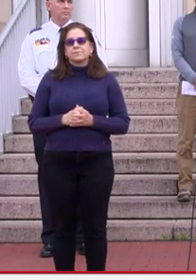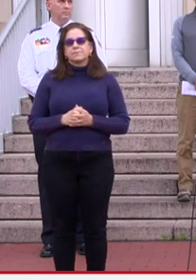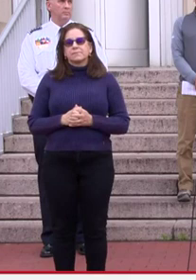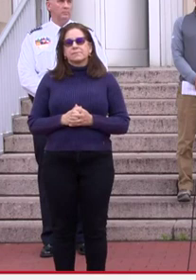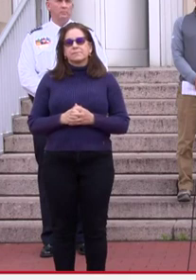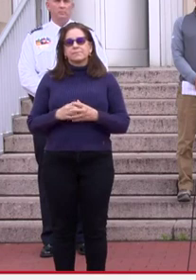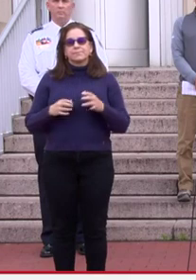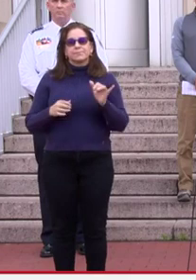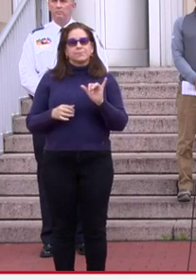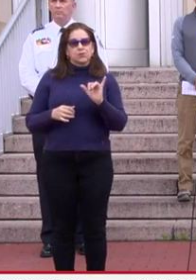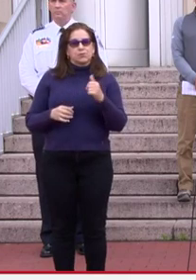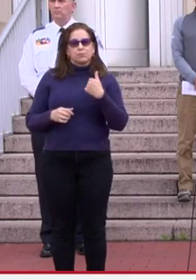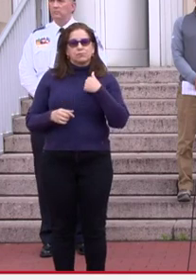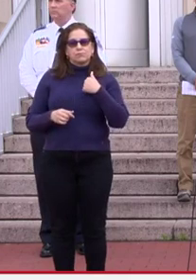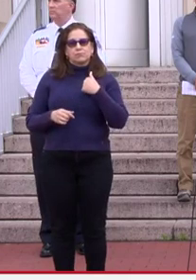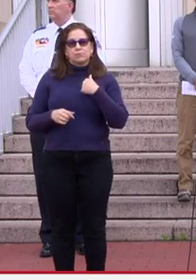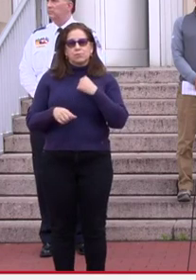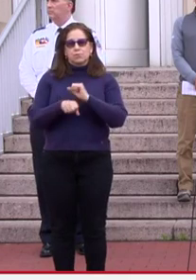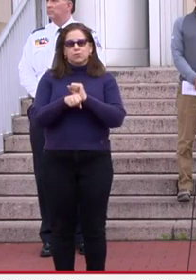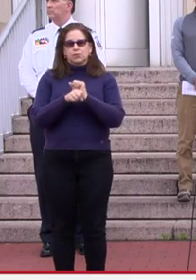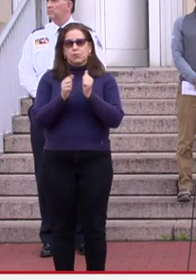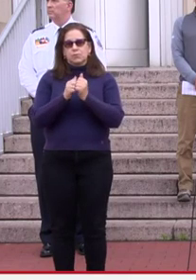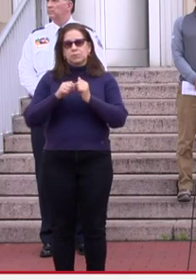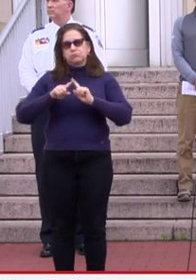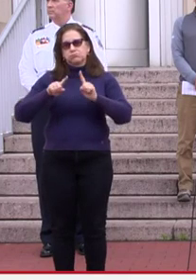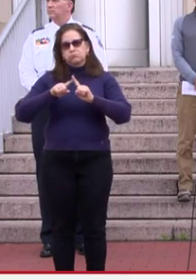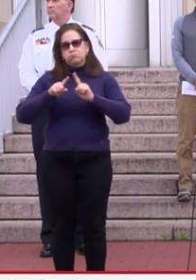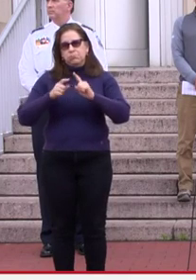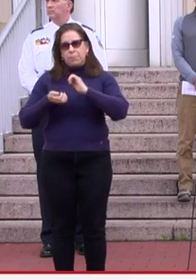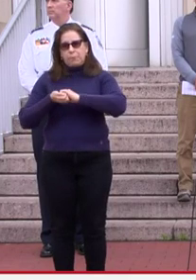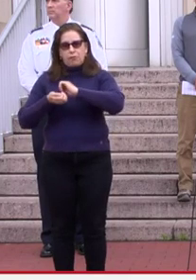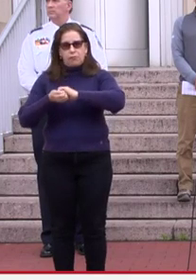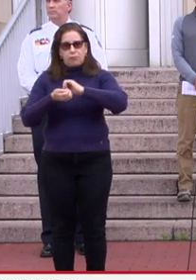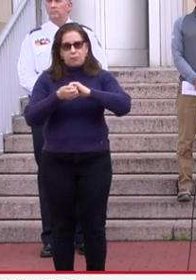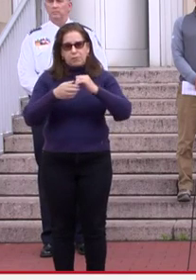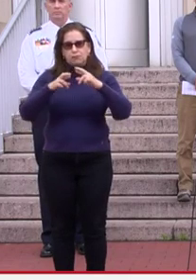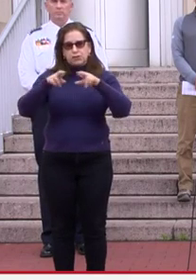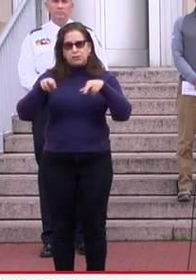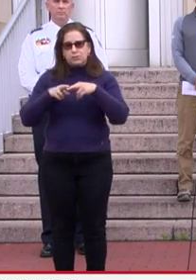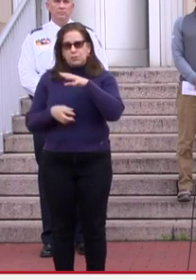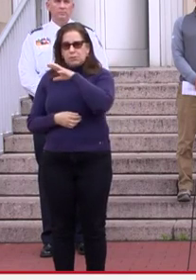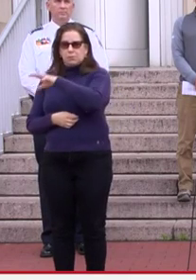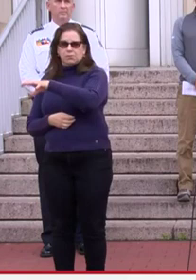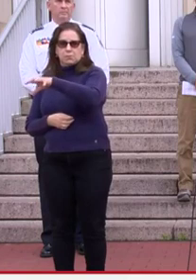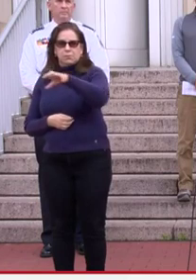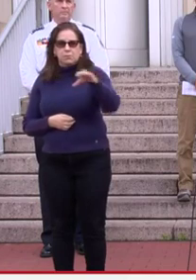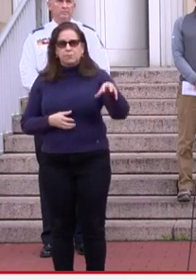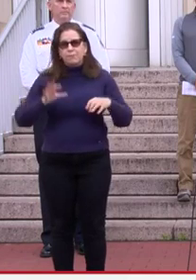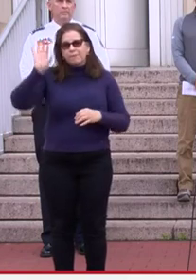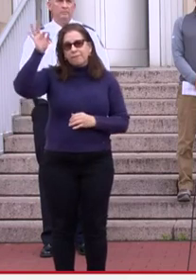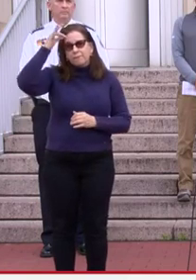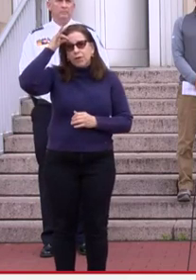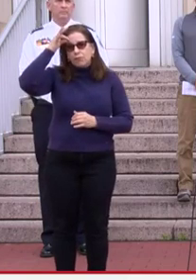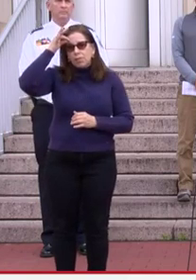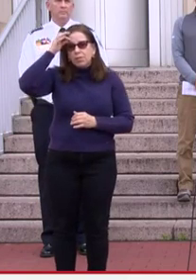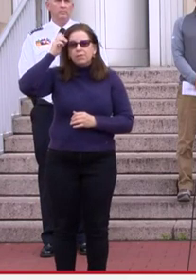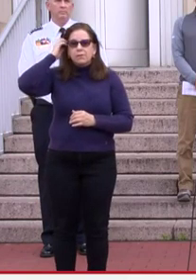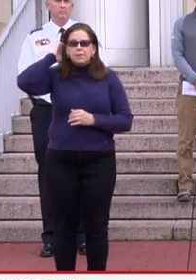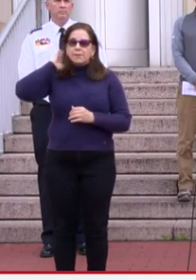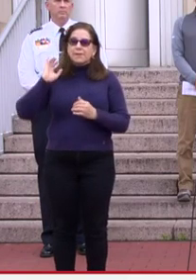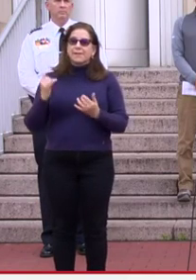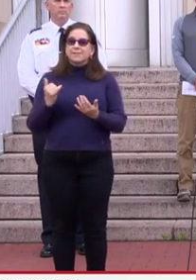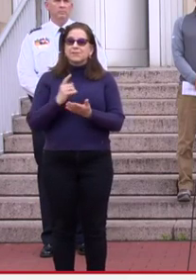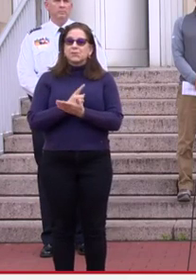regional partners and federal partners. And over the course of this week, I've had discussions with the nation's governors,